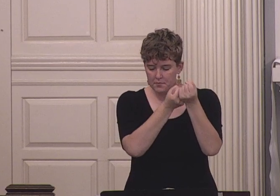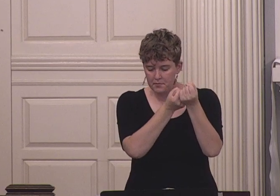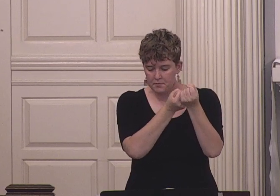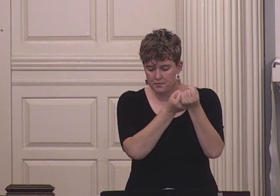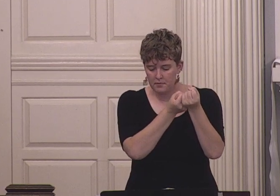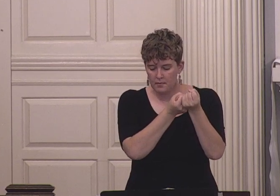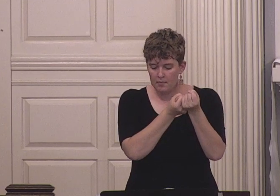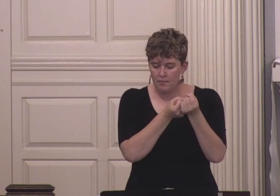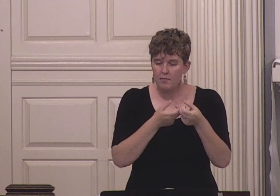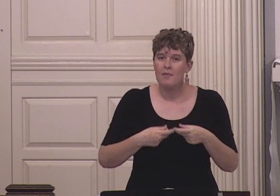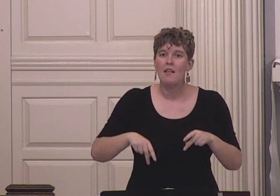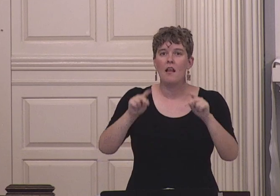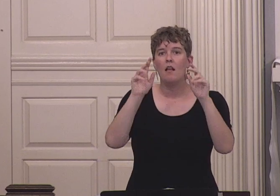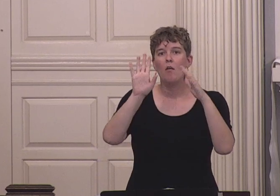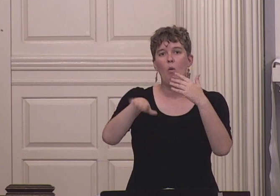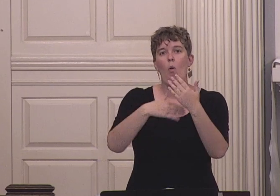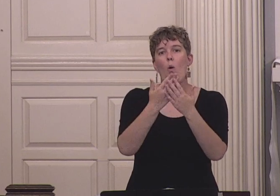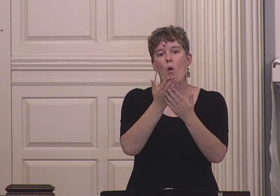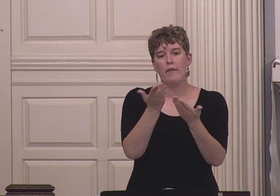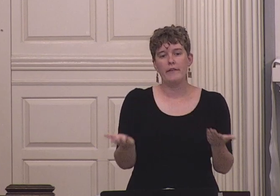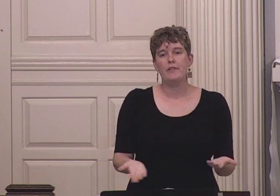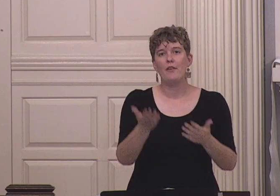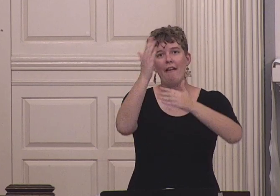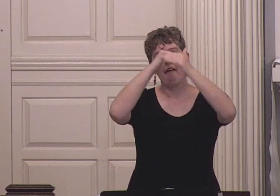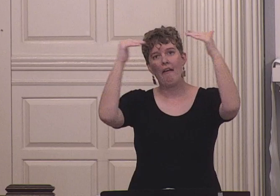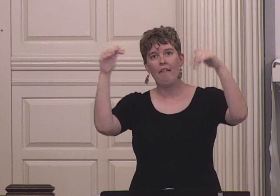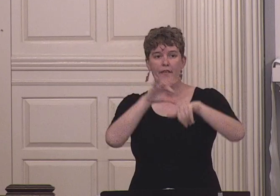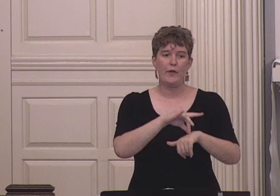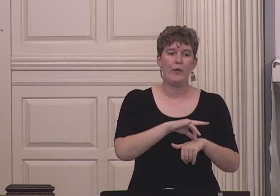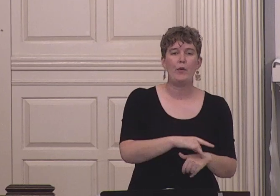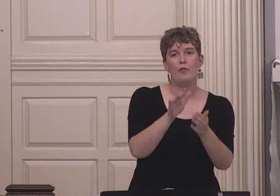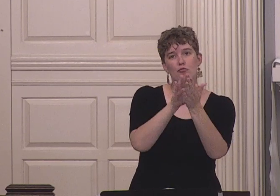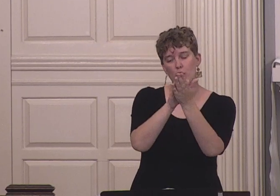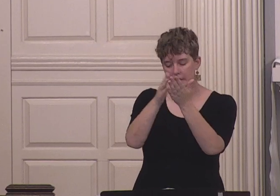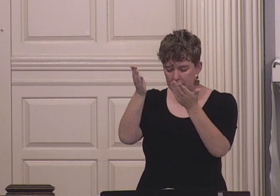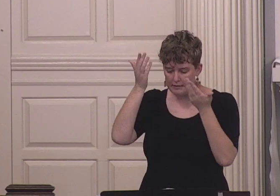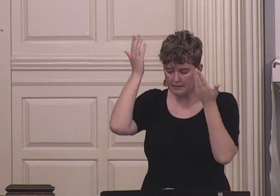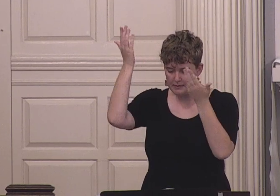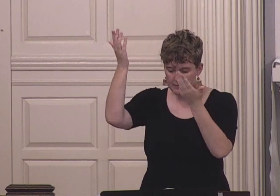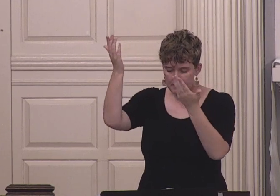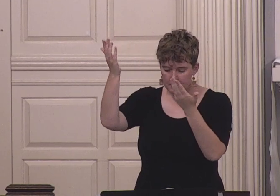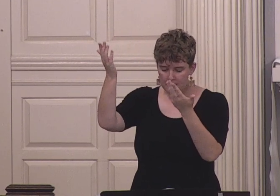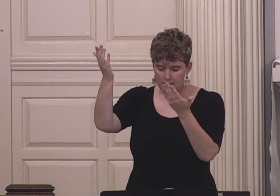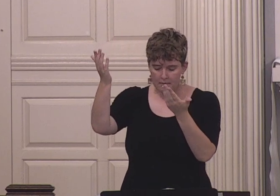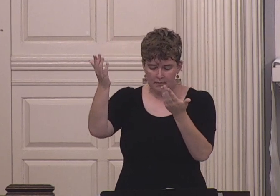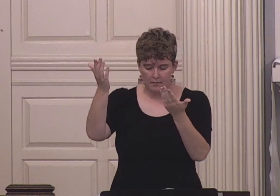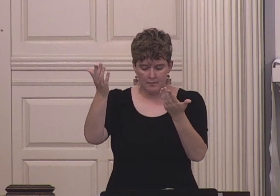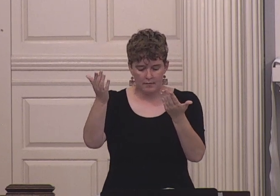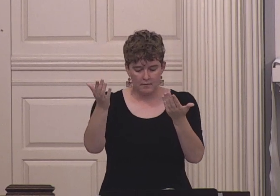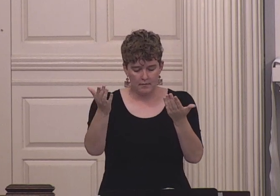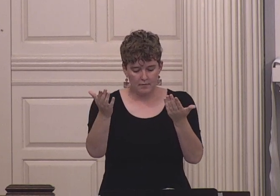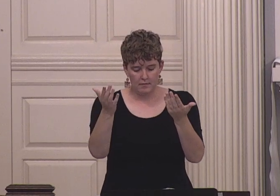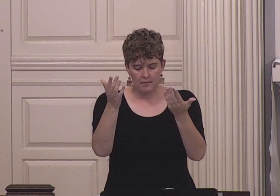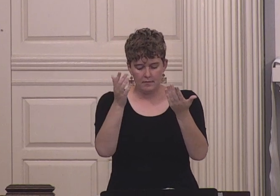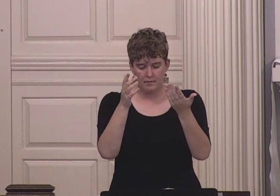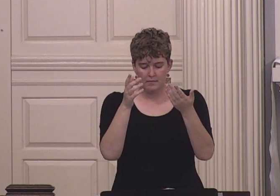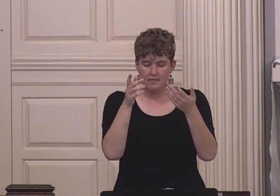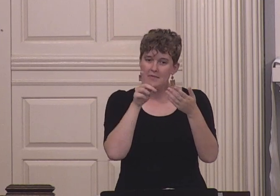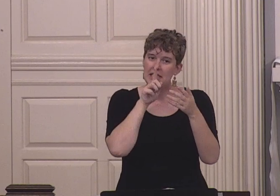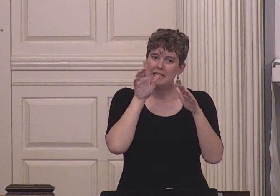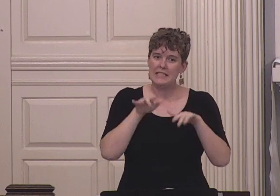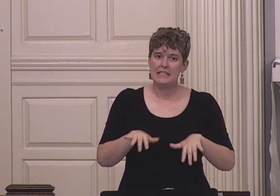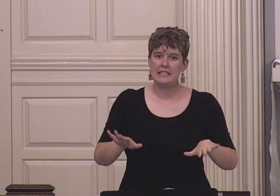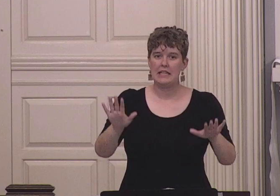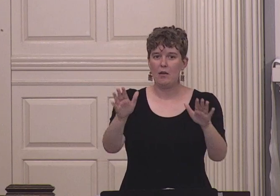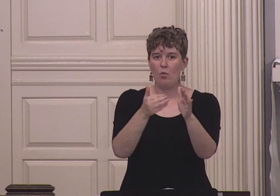not. Let the heavens and the earth praise him, the seas